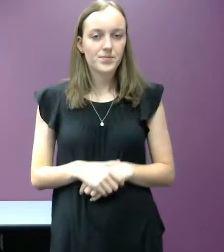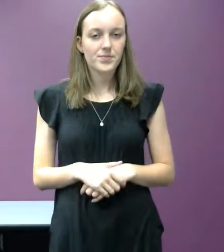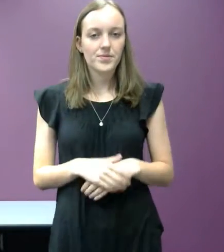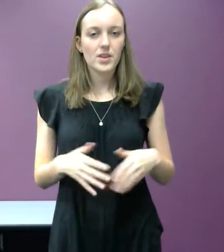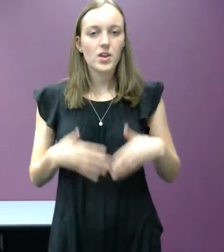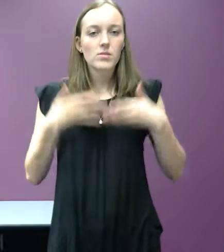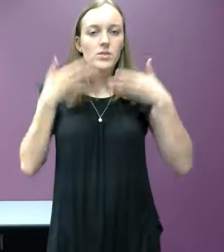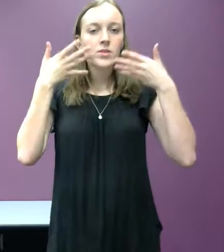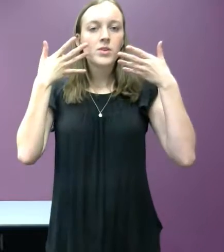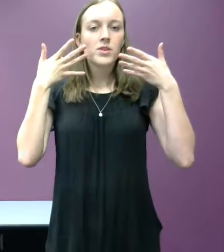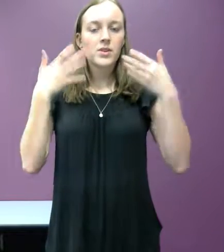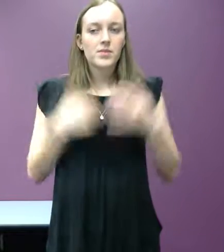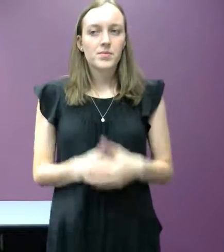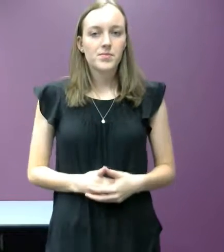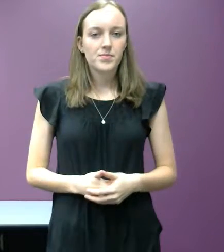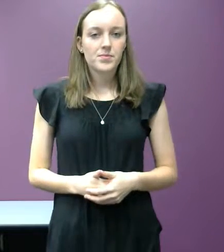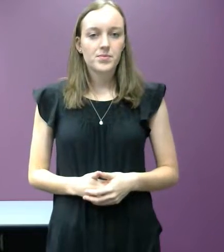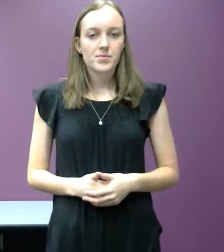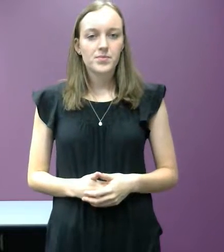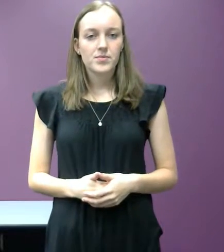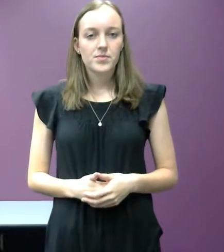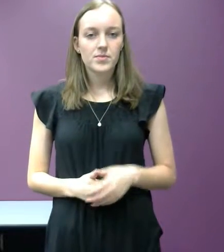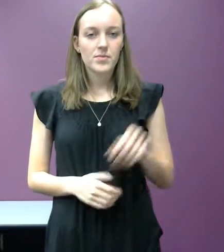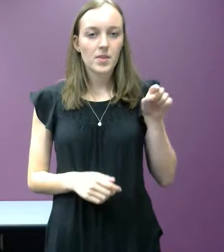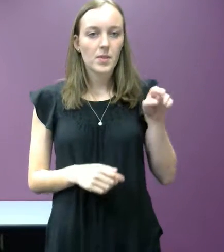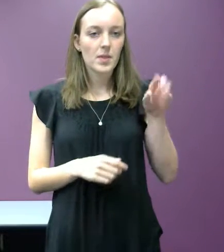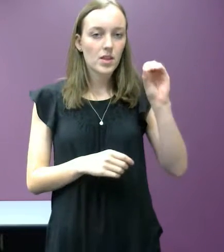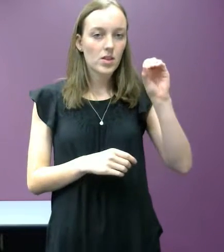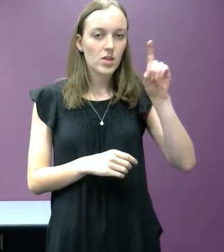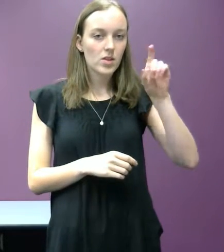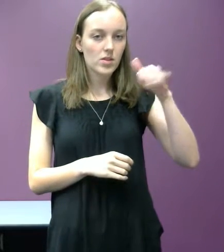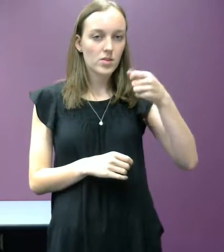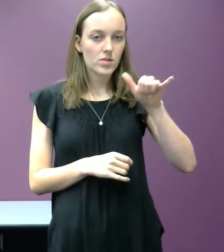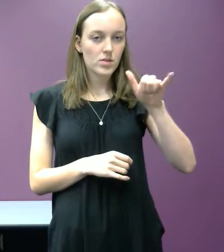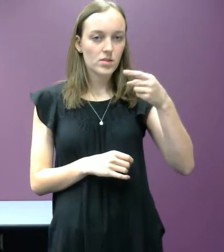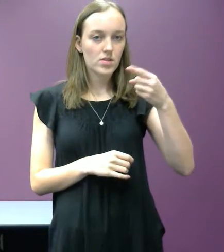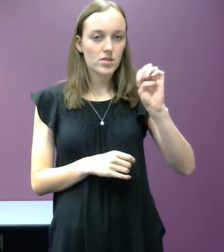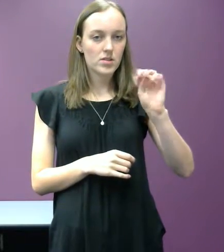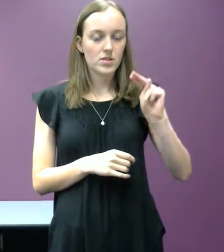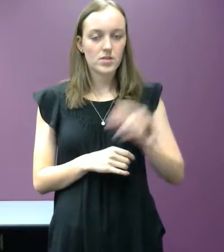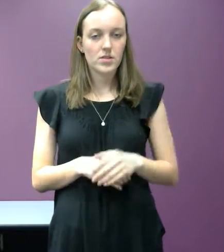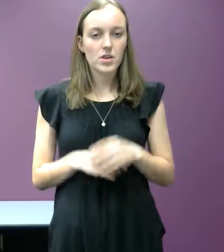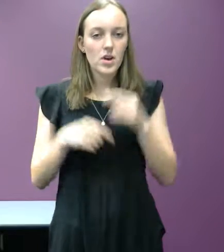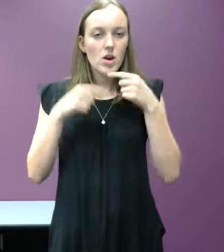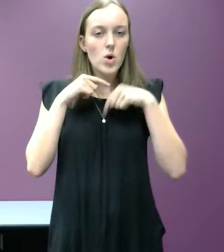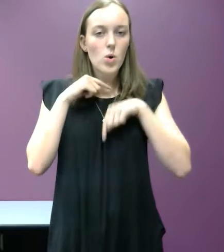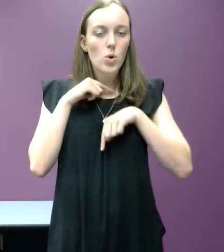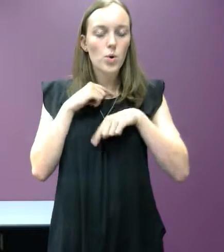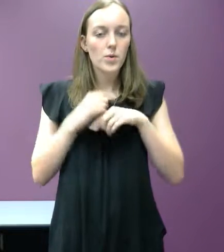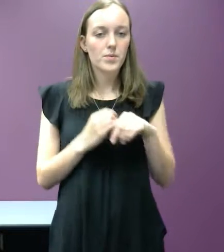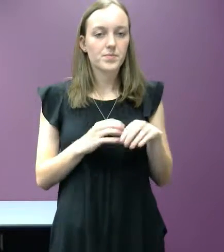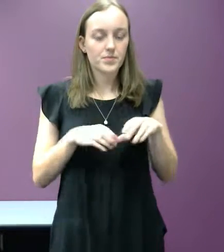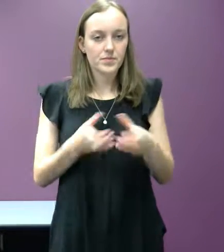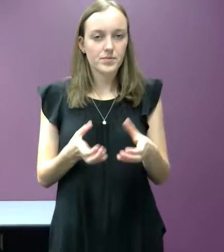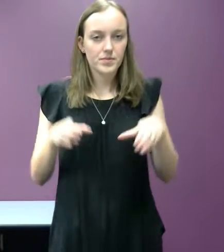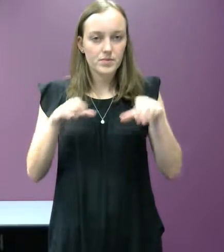in, then that oxygen goes through the air sacs into the capillaries, and